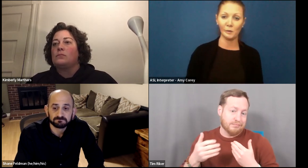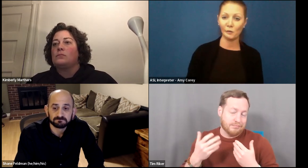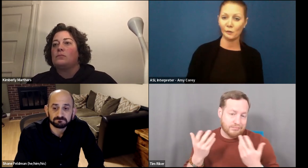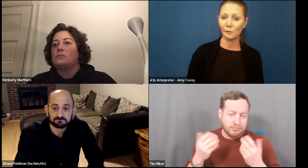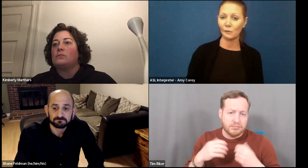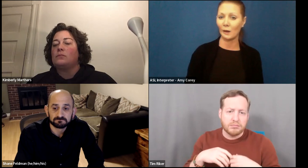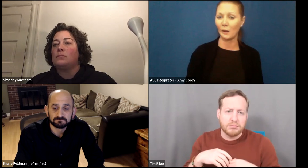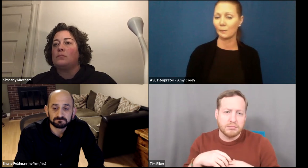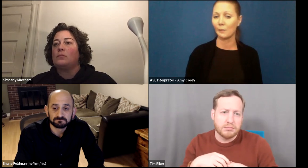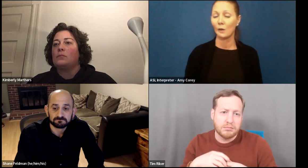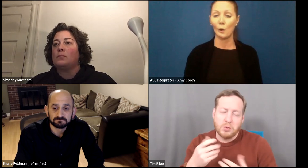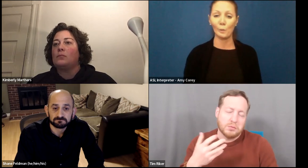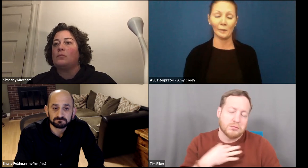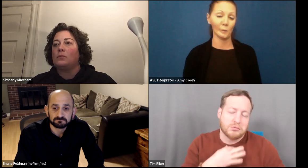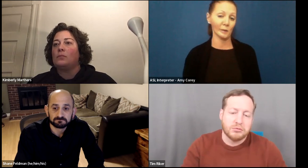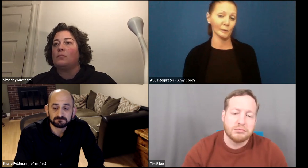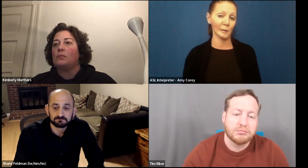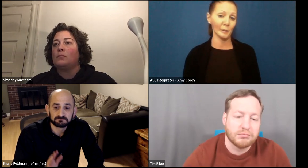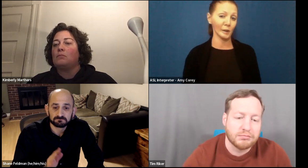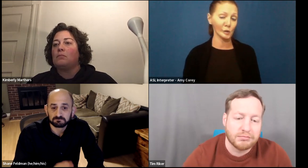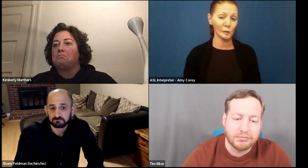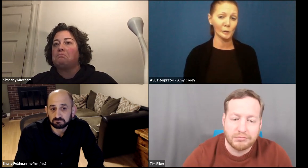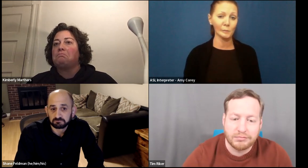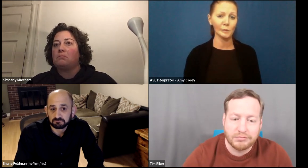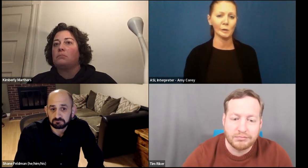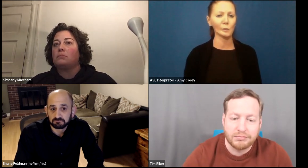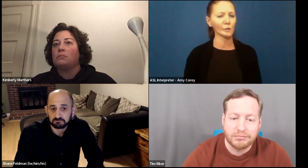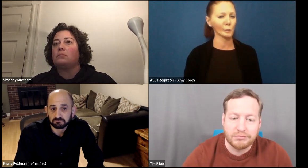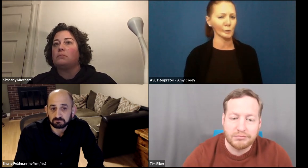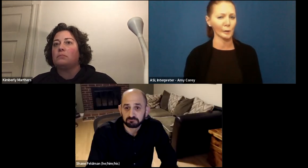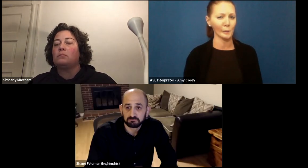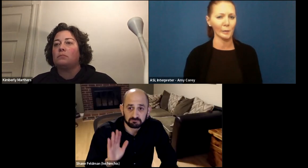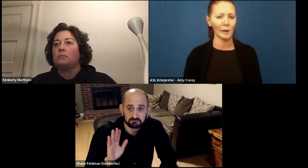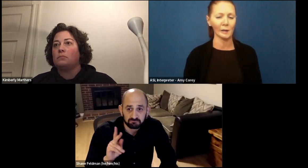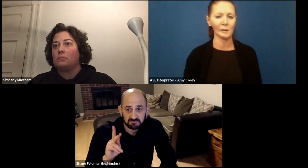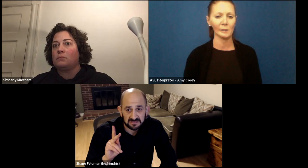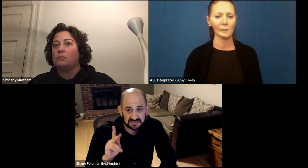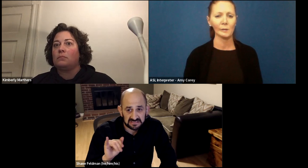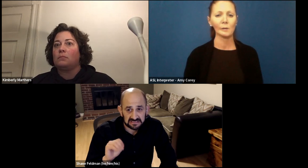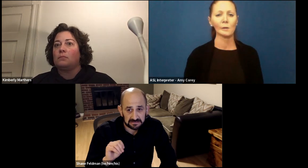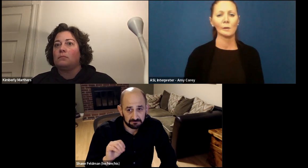new commissioners, hoping that we can find them in the interim. So just wondering about